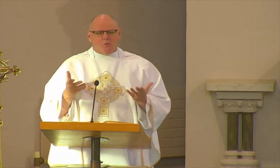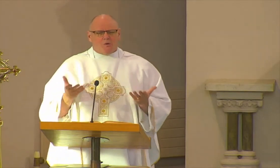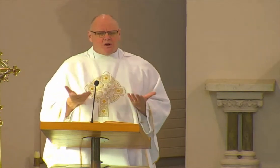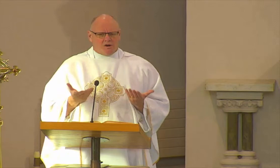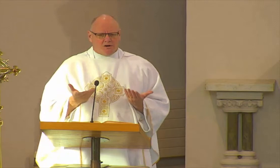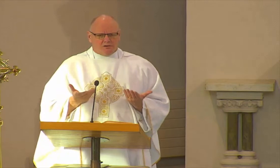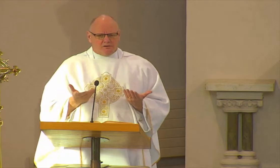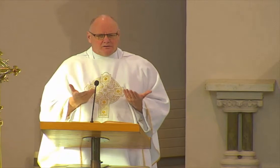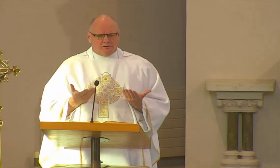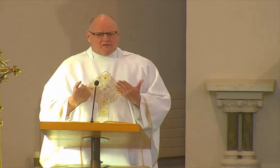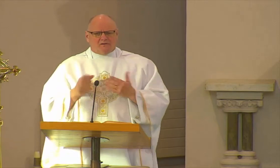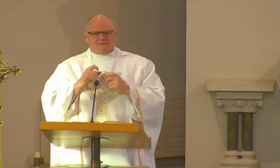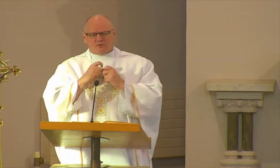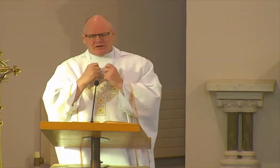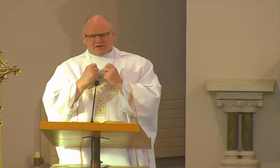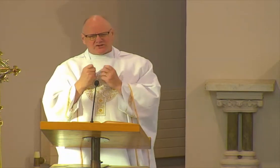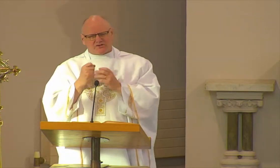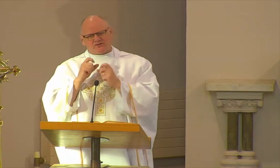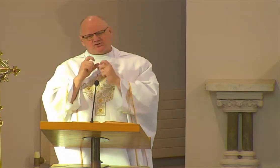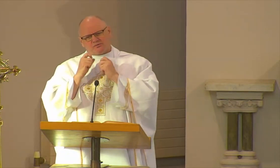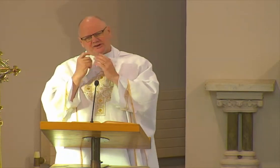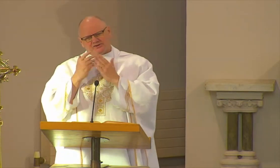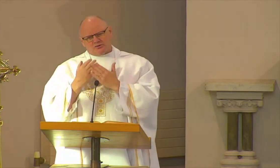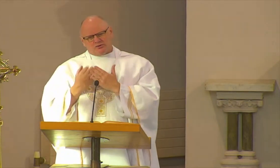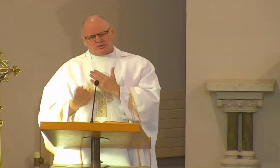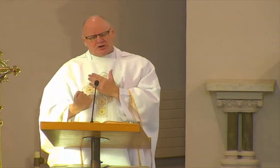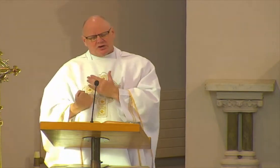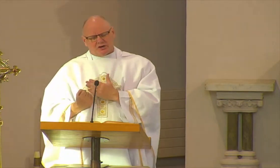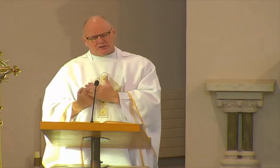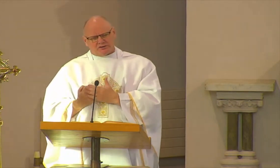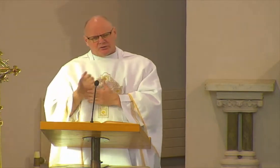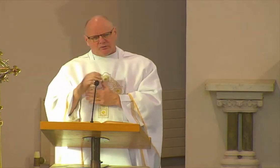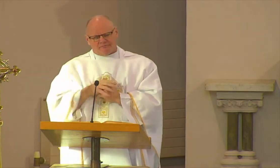where vocations, the priesthood, can grow.